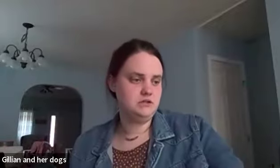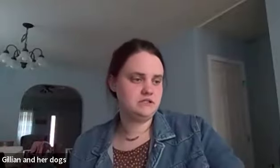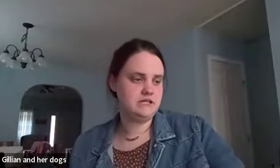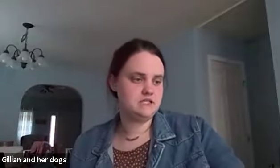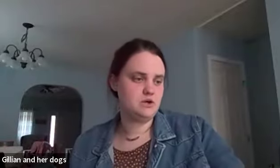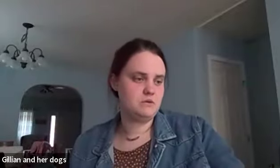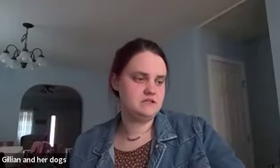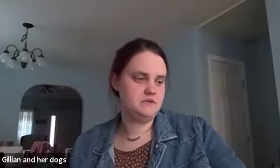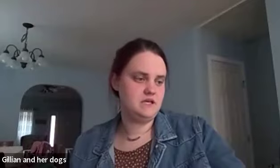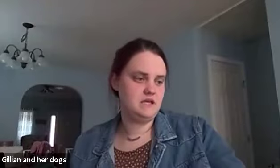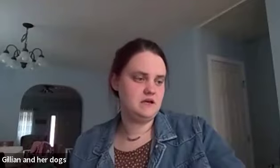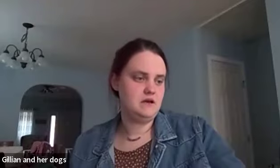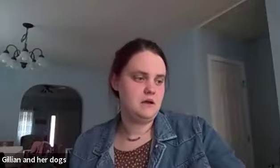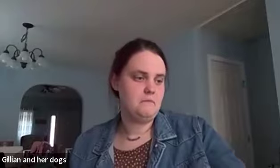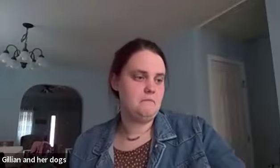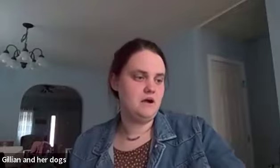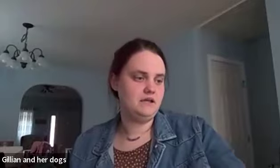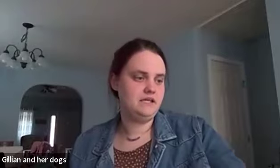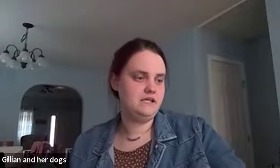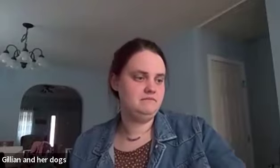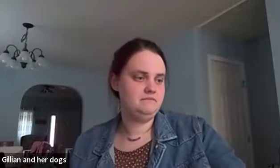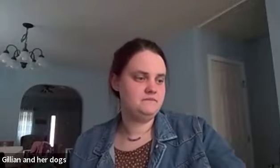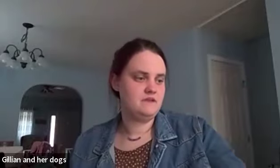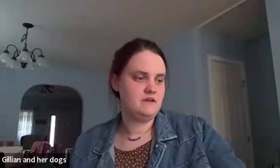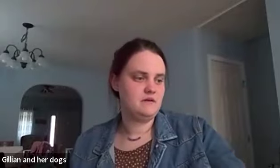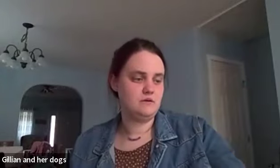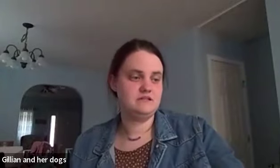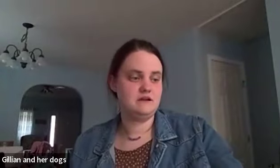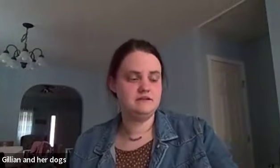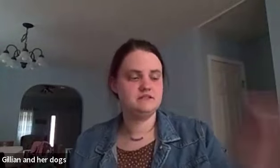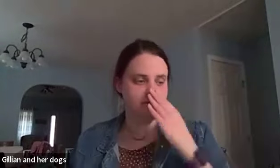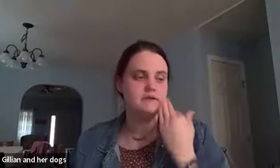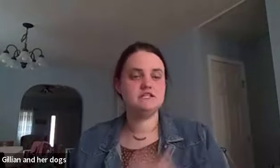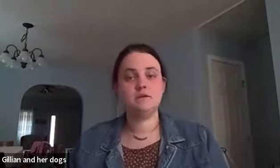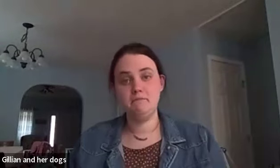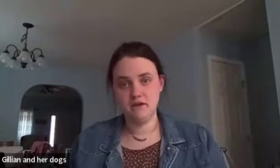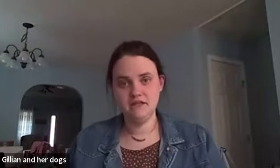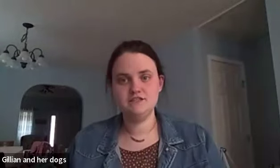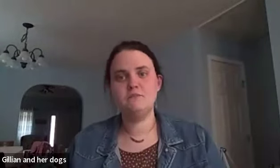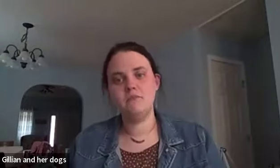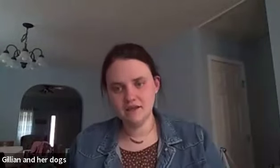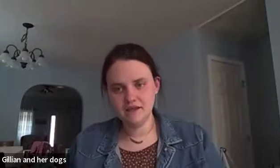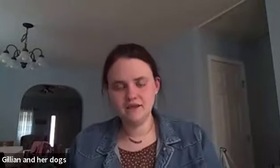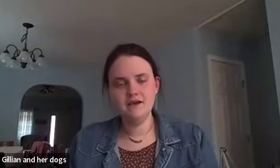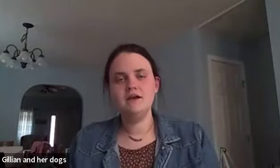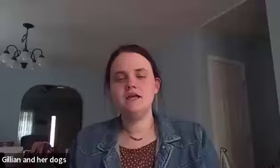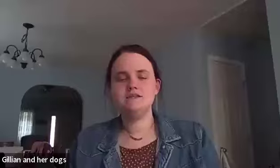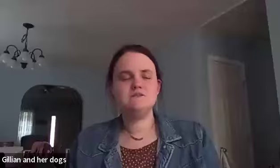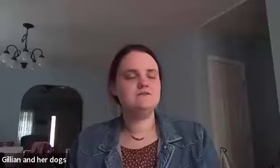chunk is going to be monkey or sign, sorry, it's going to be monkey. So monkey is